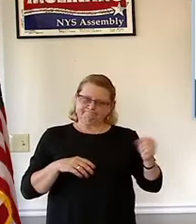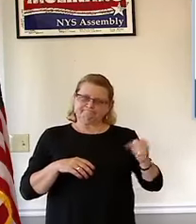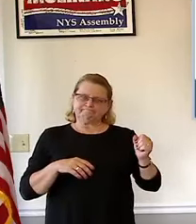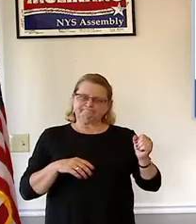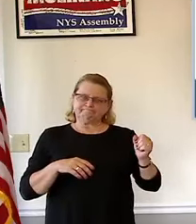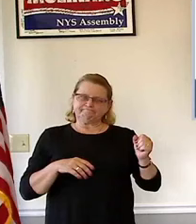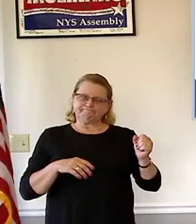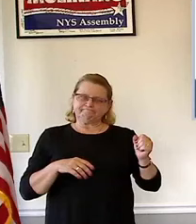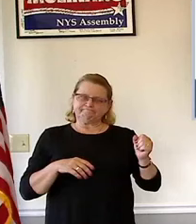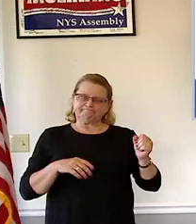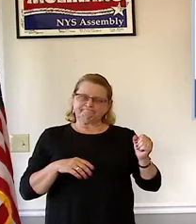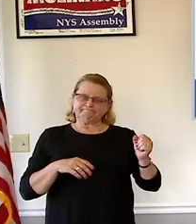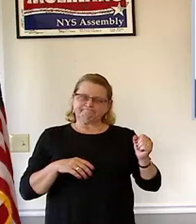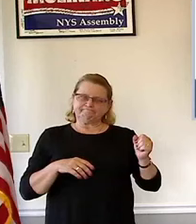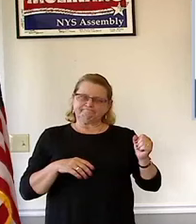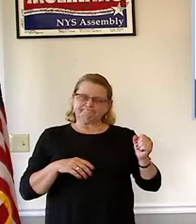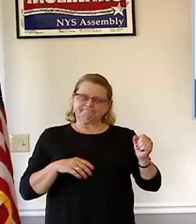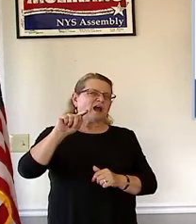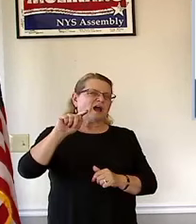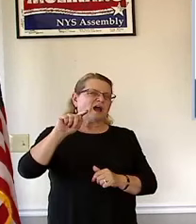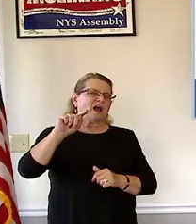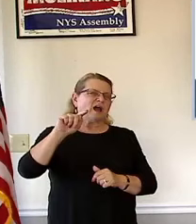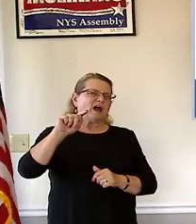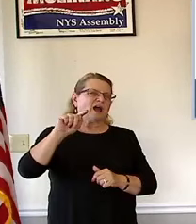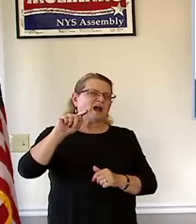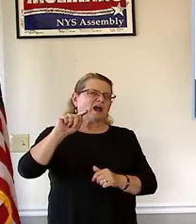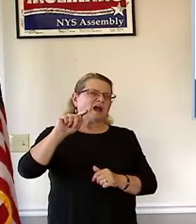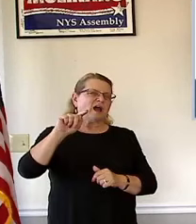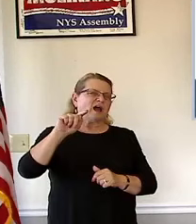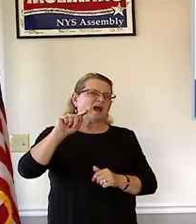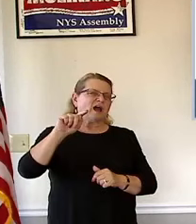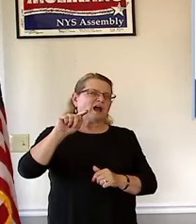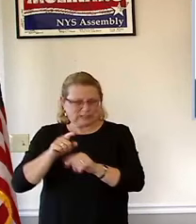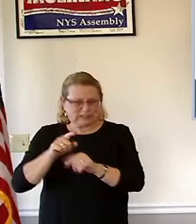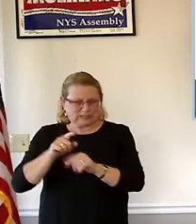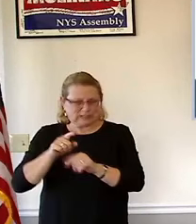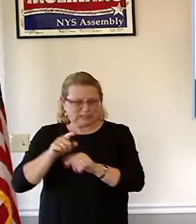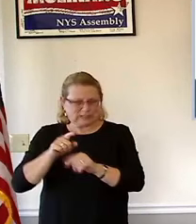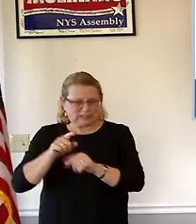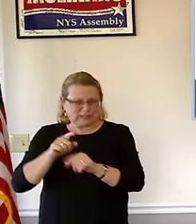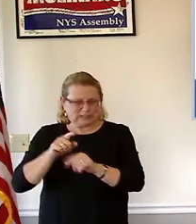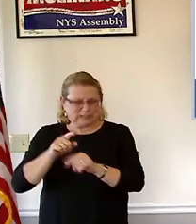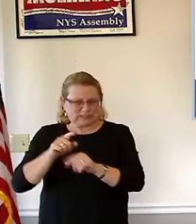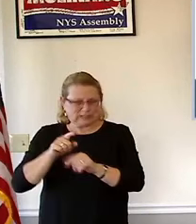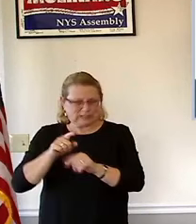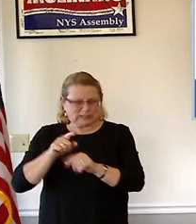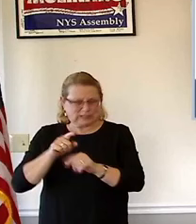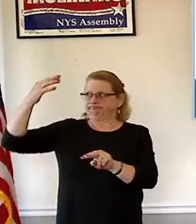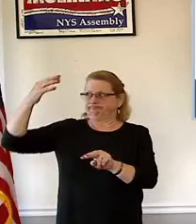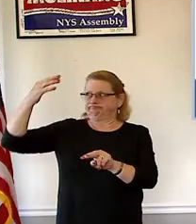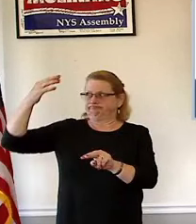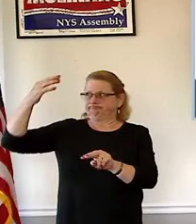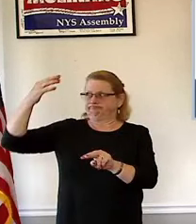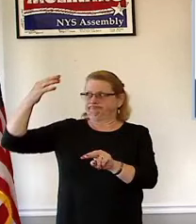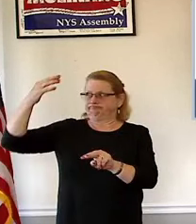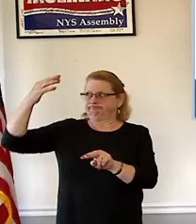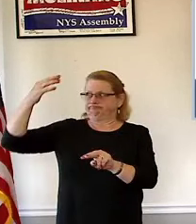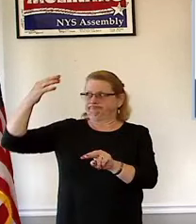contact tracing is something that we've done for, in fact, generations, dating back to the days of polio, and in